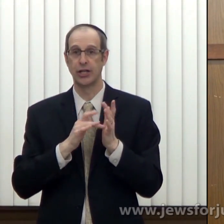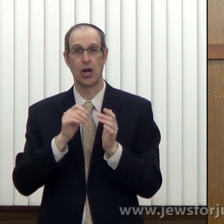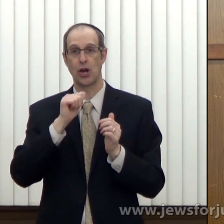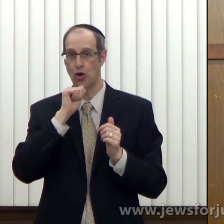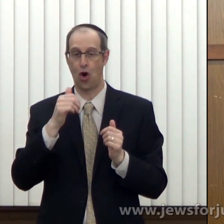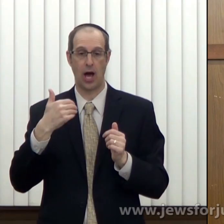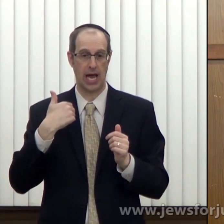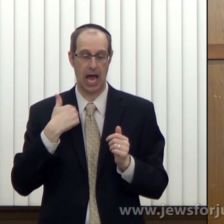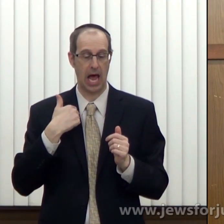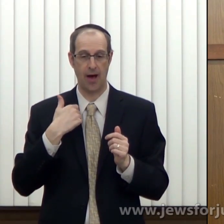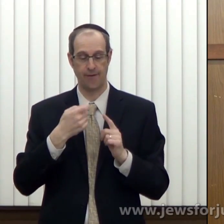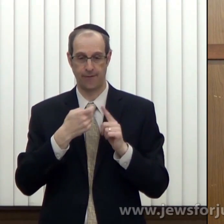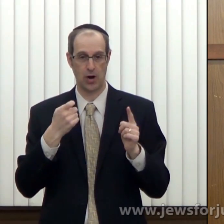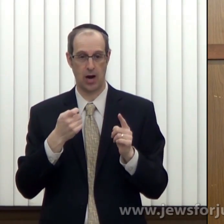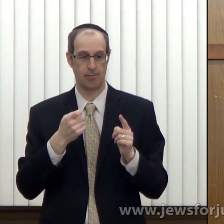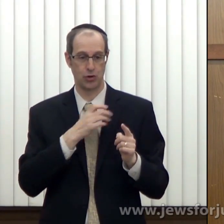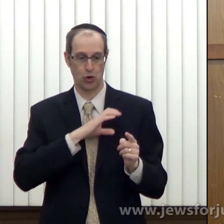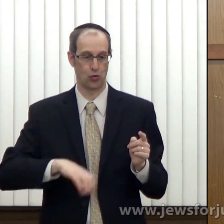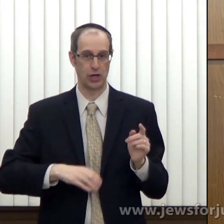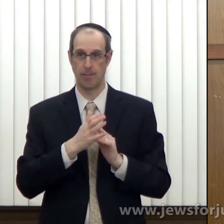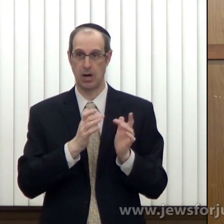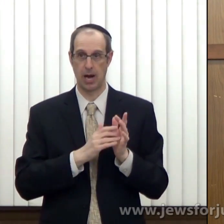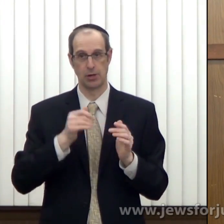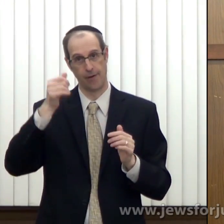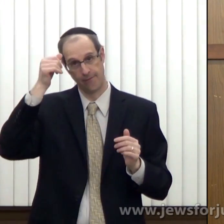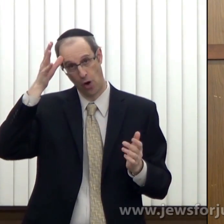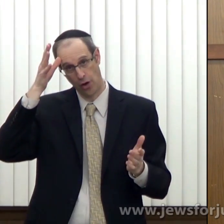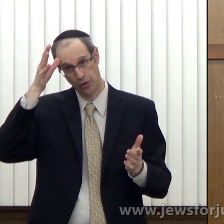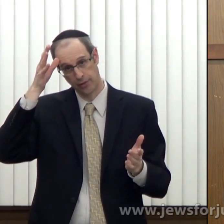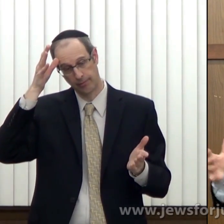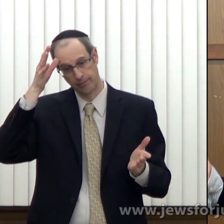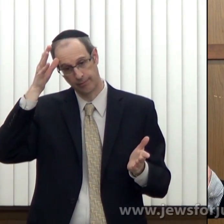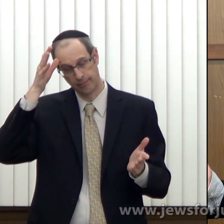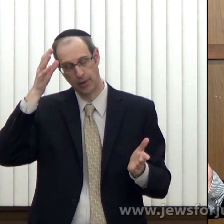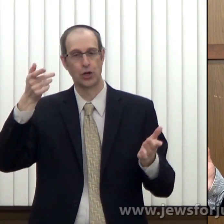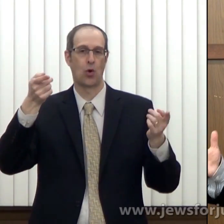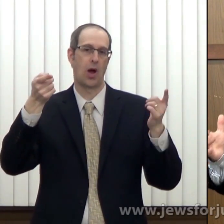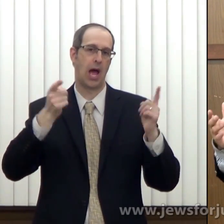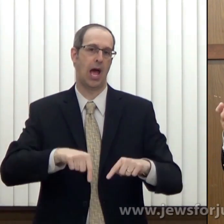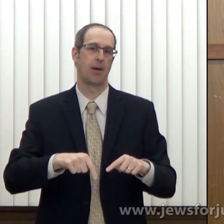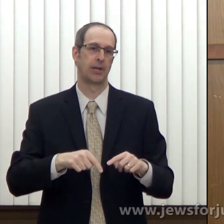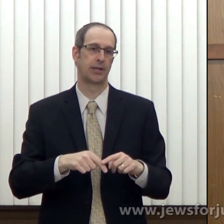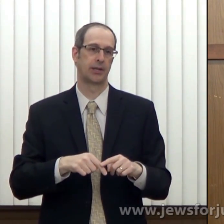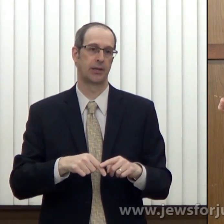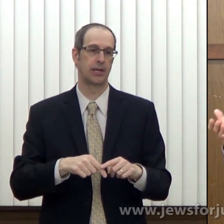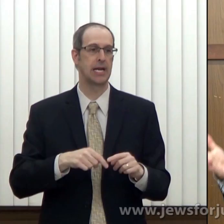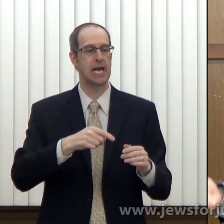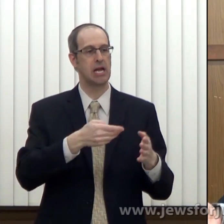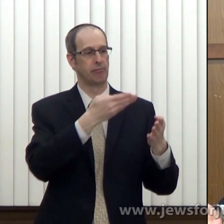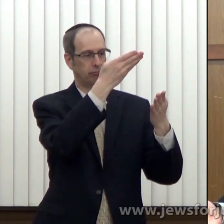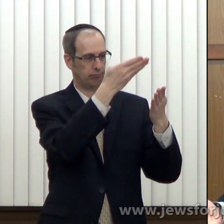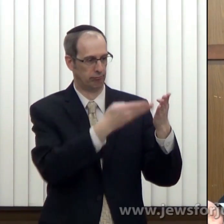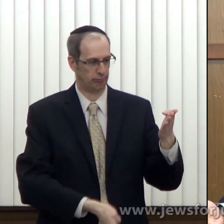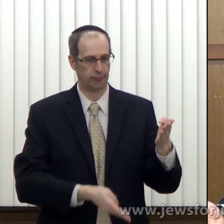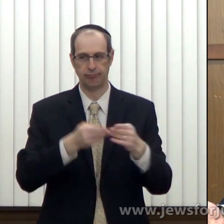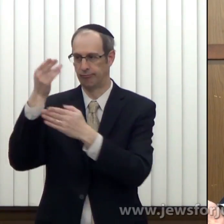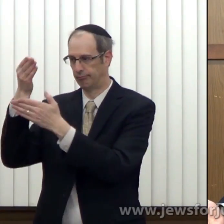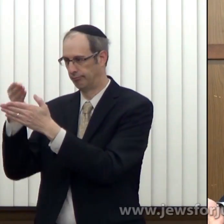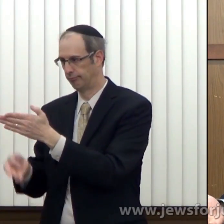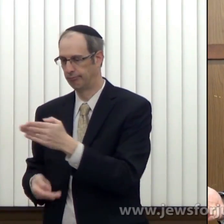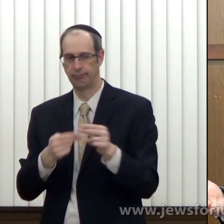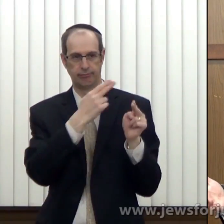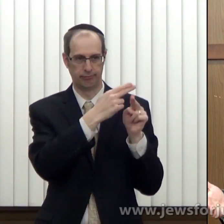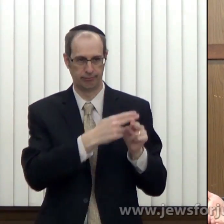according to the Christian Bible, a father. So what happens is, in these lists that they